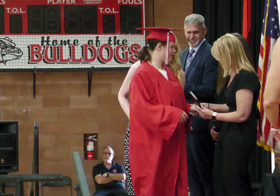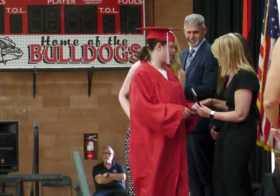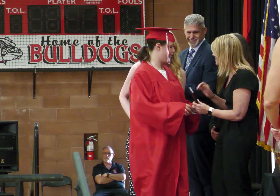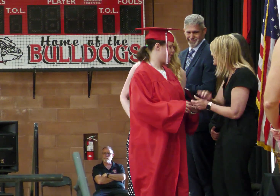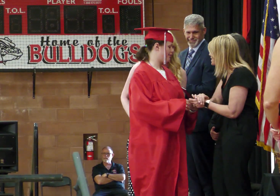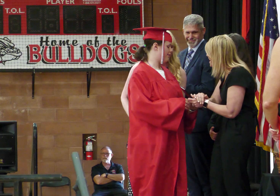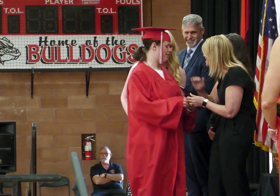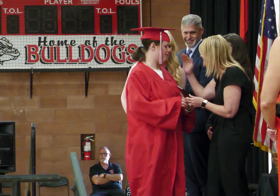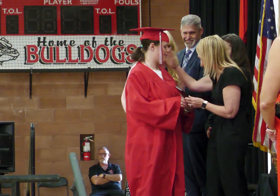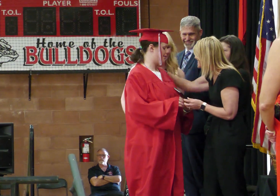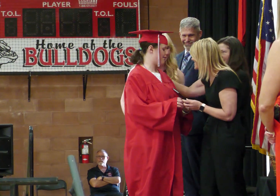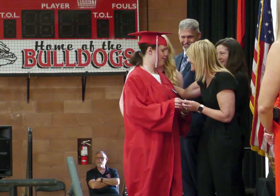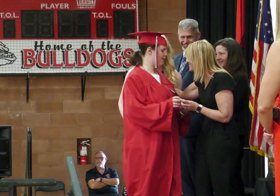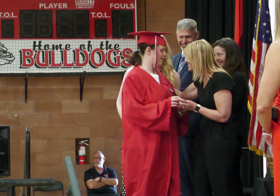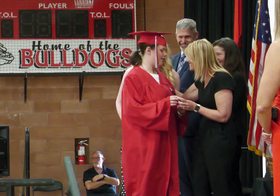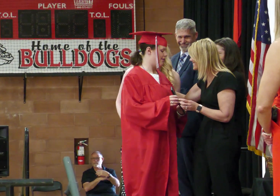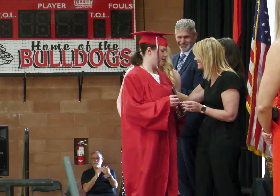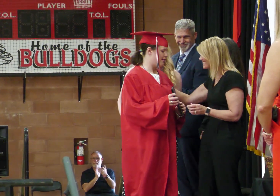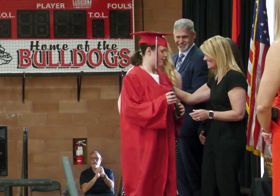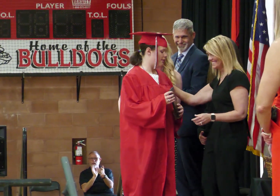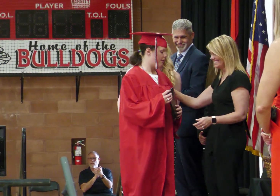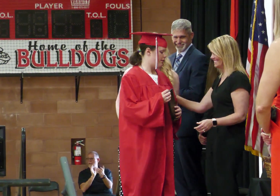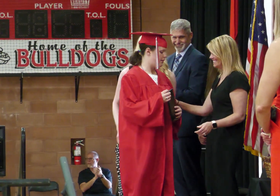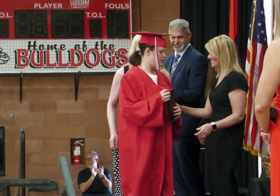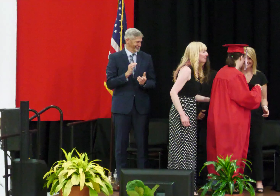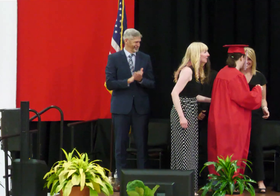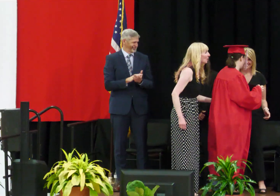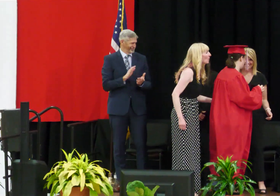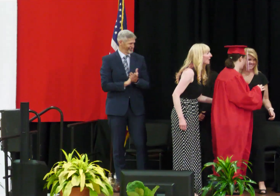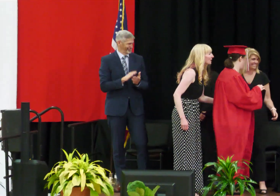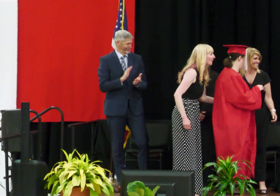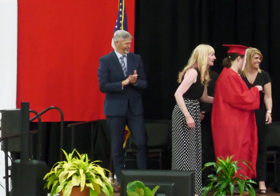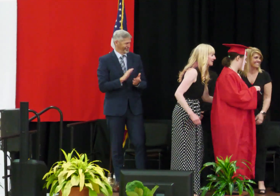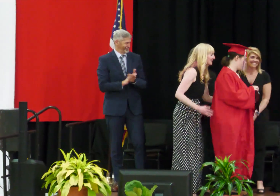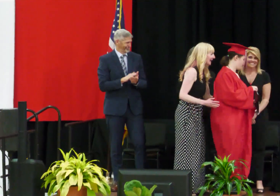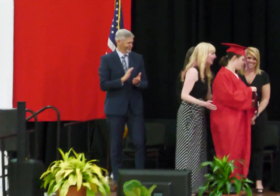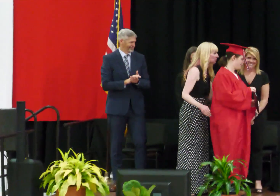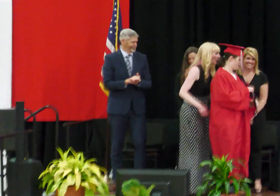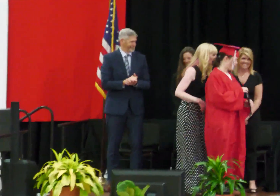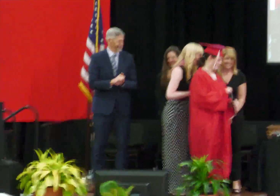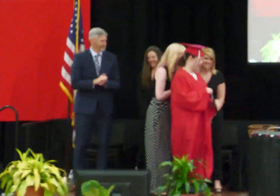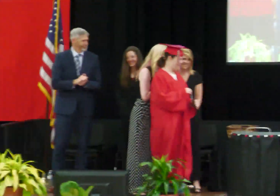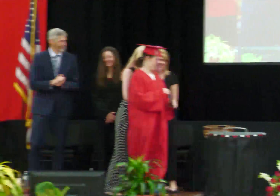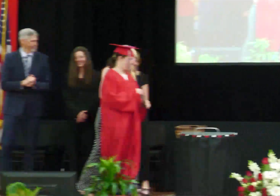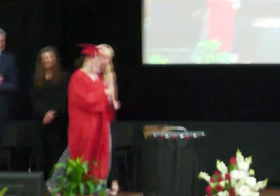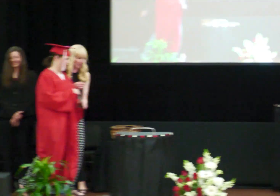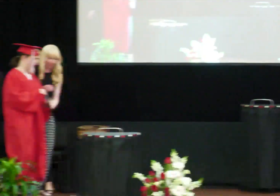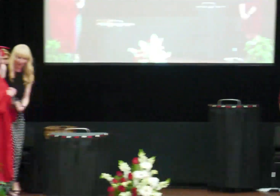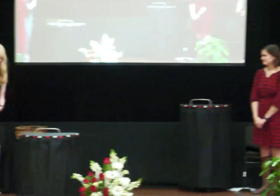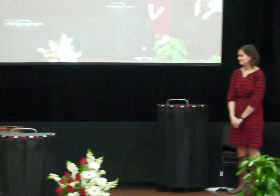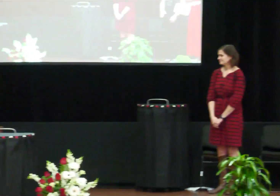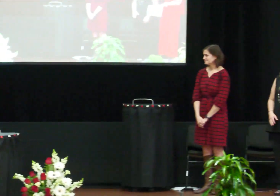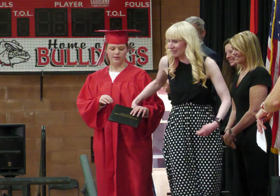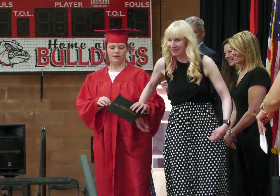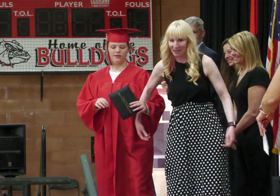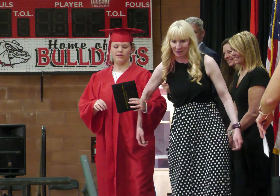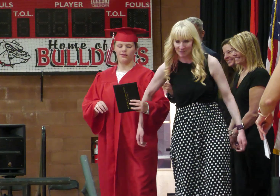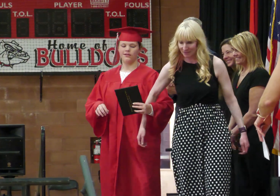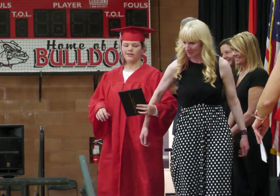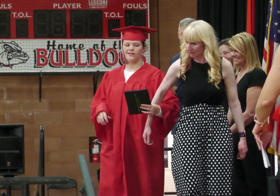There she goes. She's walking across the stage more to